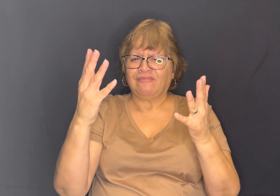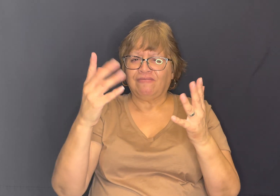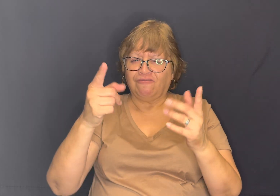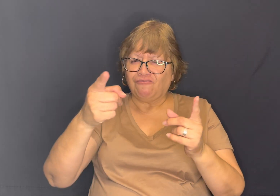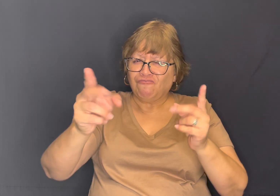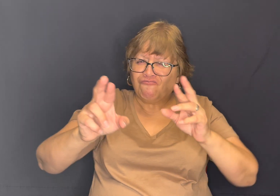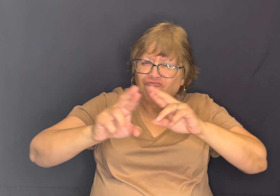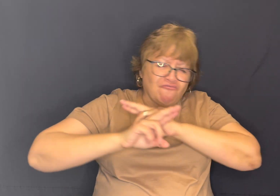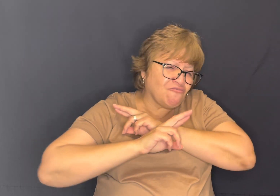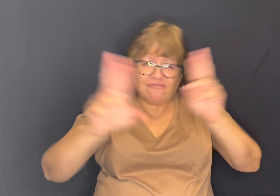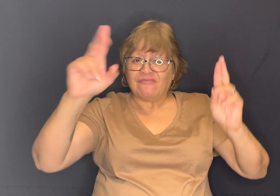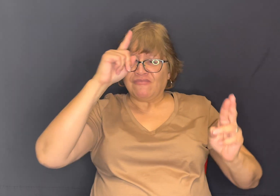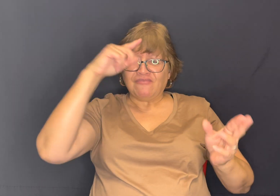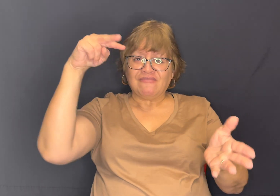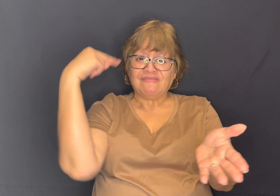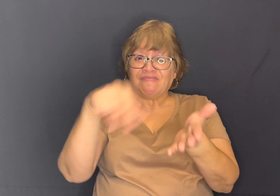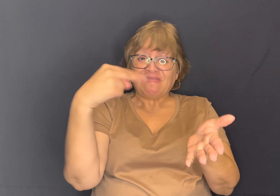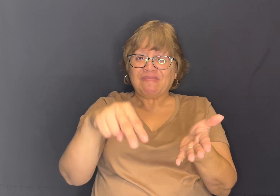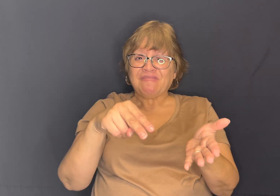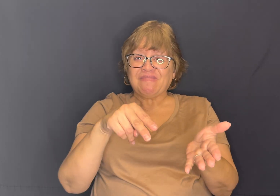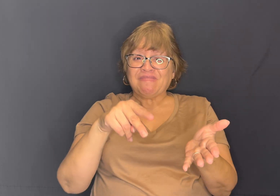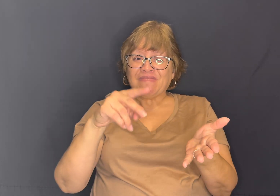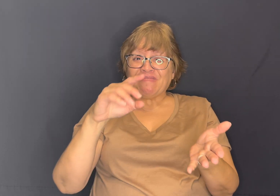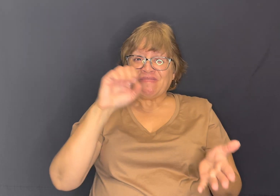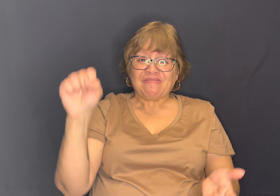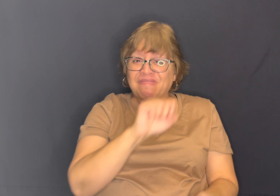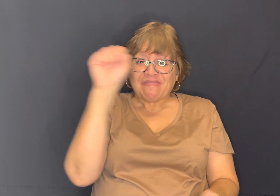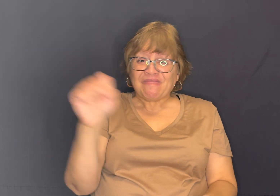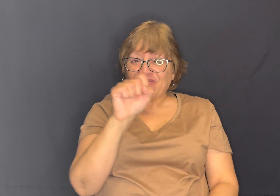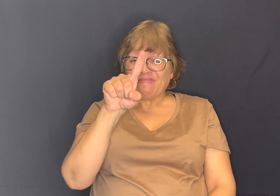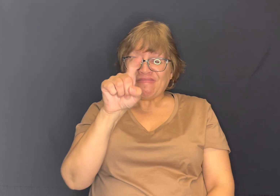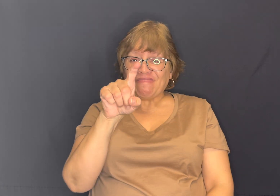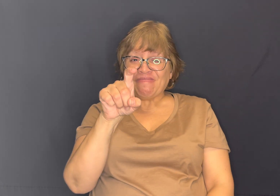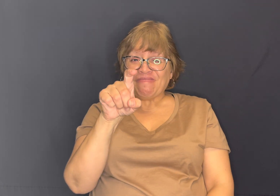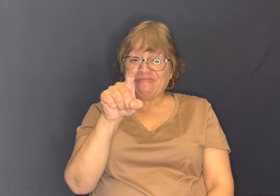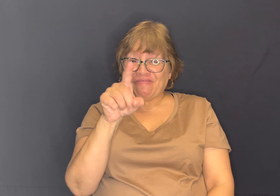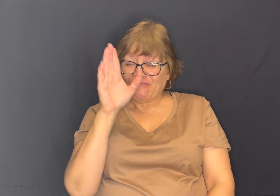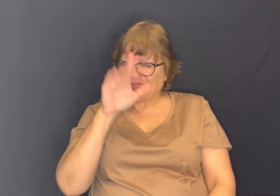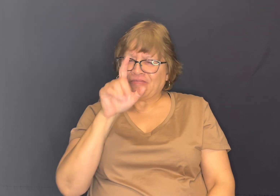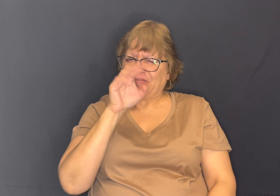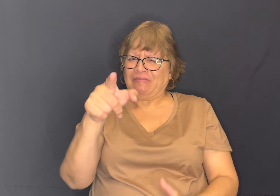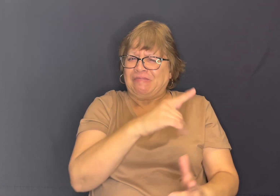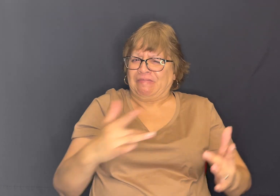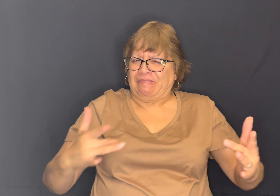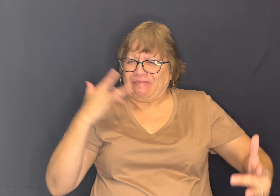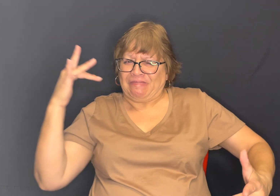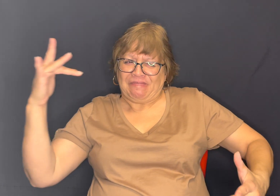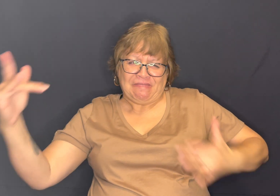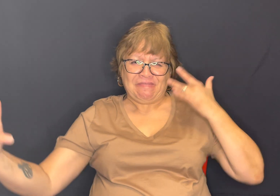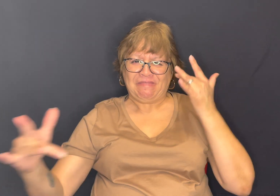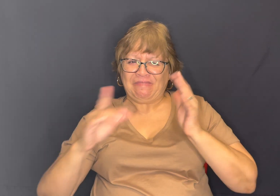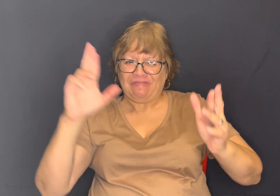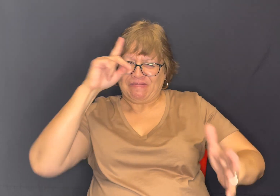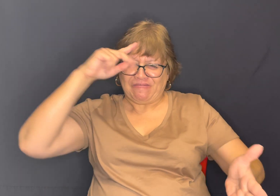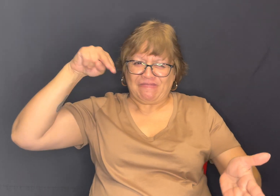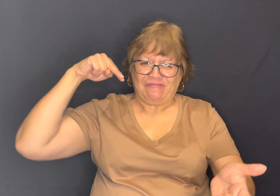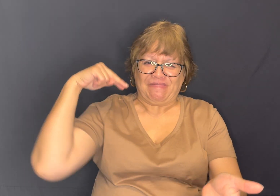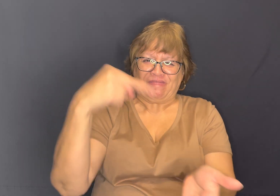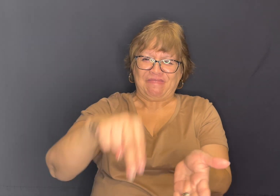Oh, I forgot one more thing. Are you guys ready for the dance on Saturday? Are you excited? Are you